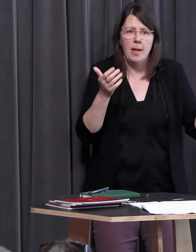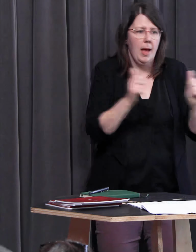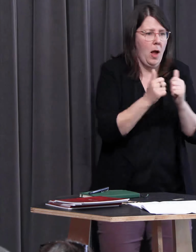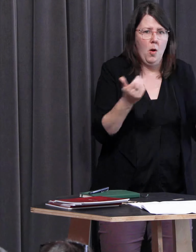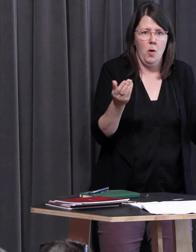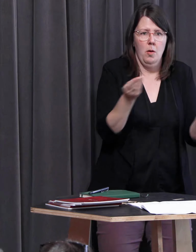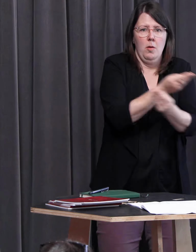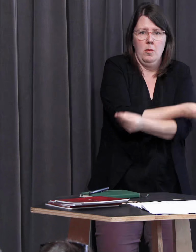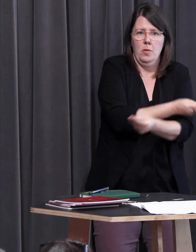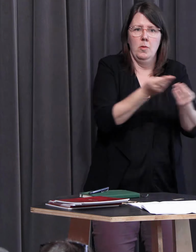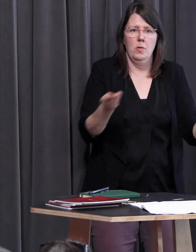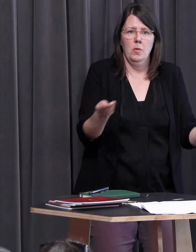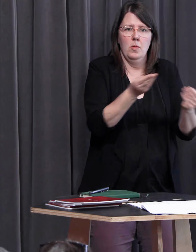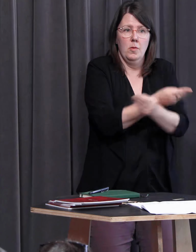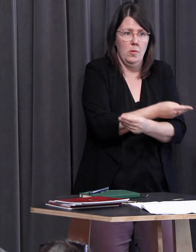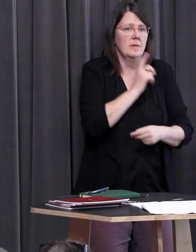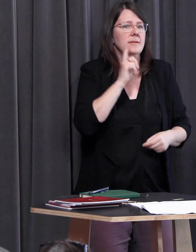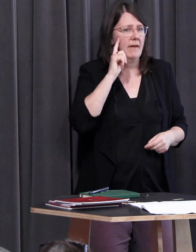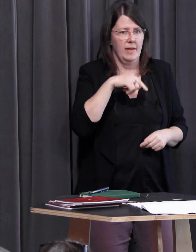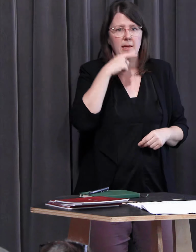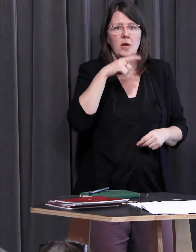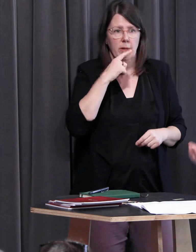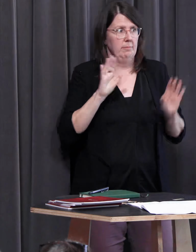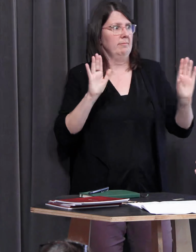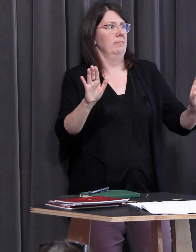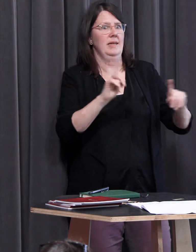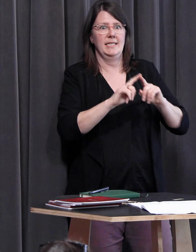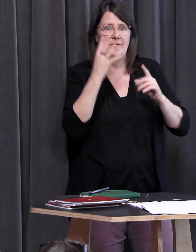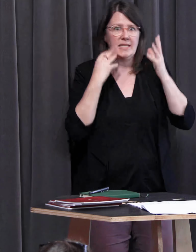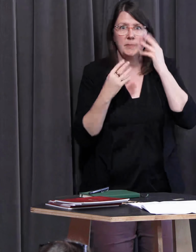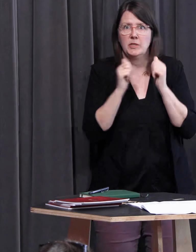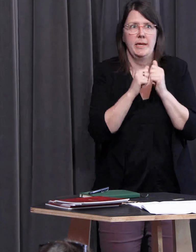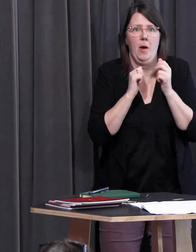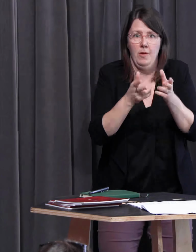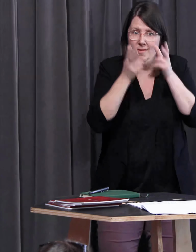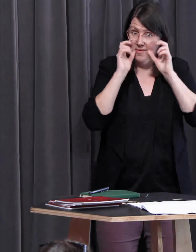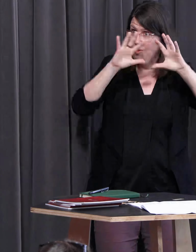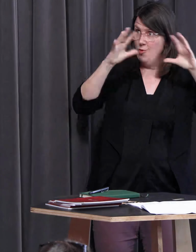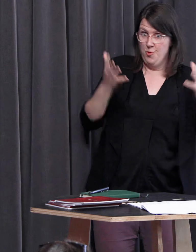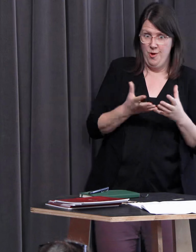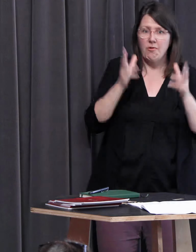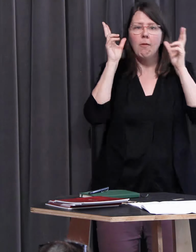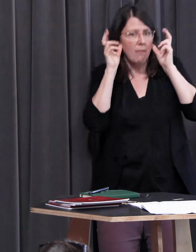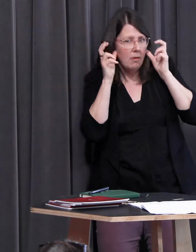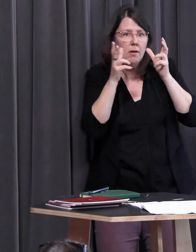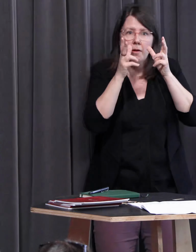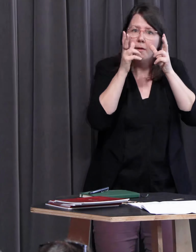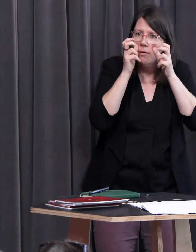hearing people come from two very different sensory perspectives and how they relate to the world. That's obvious, but we all do.